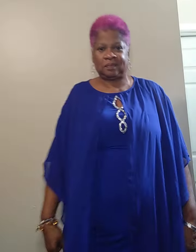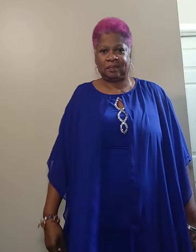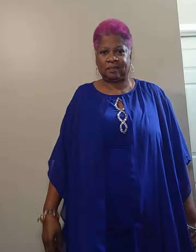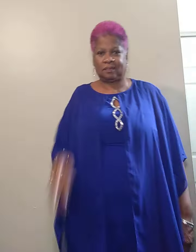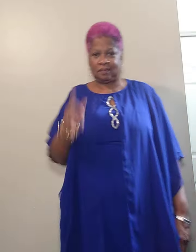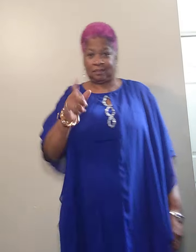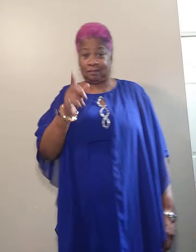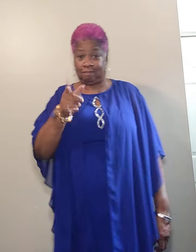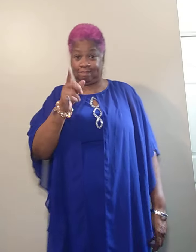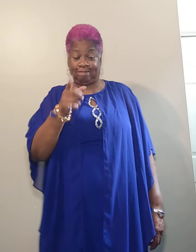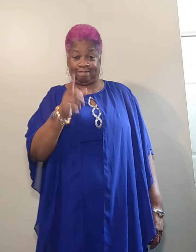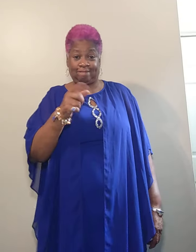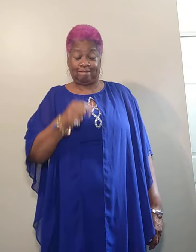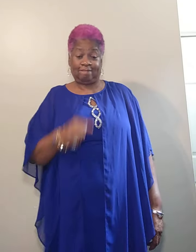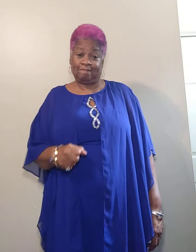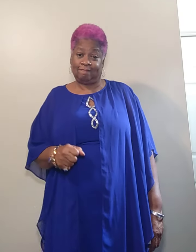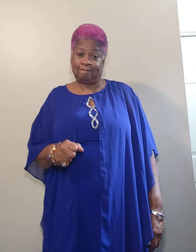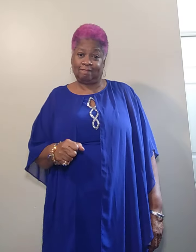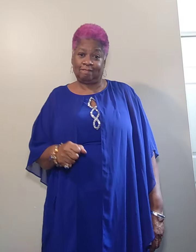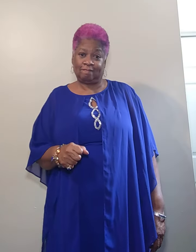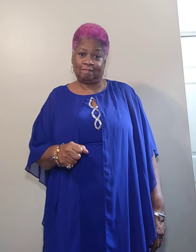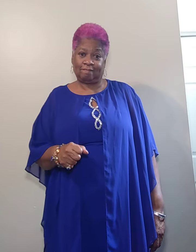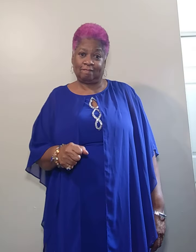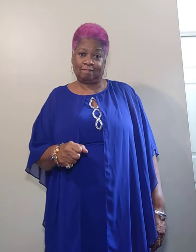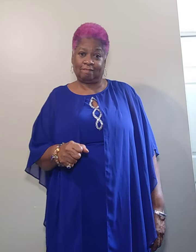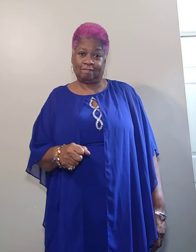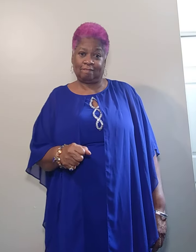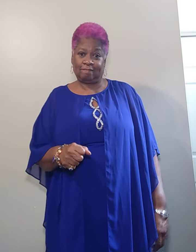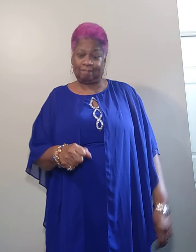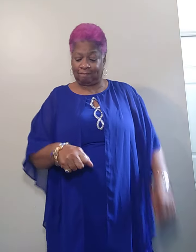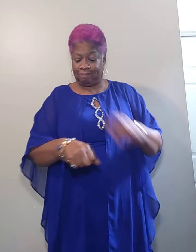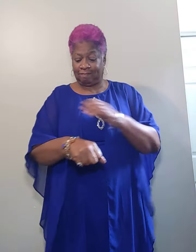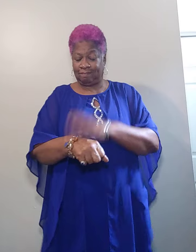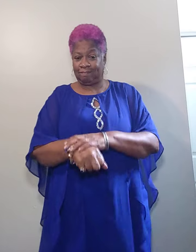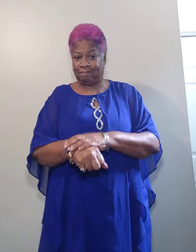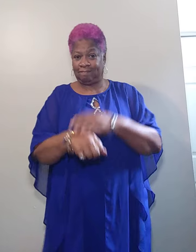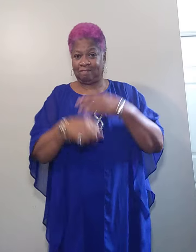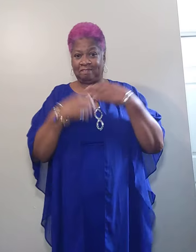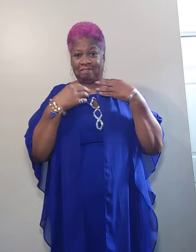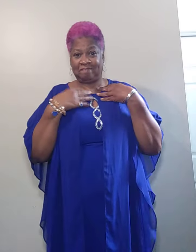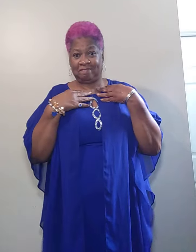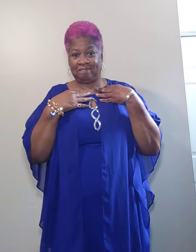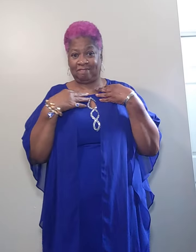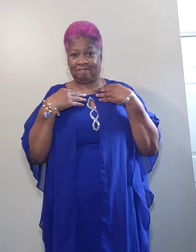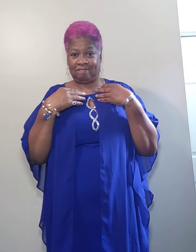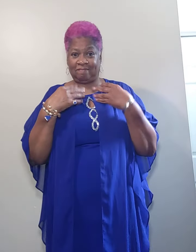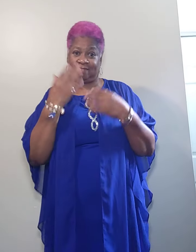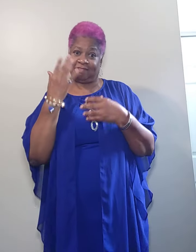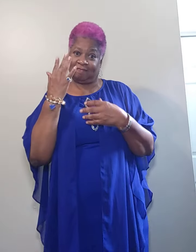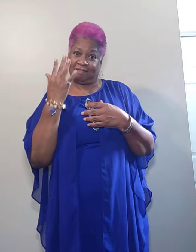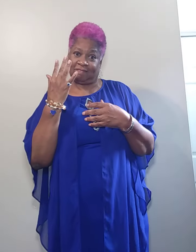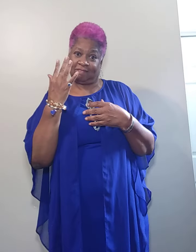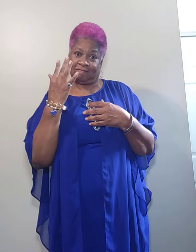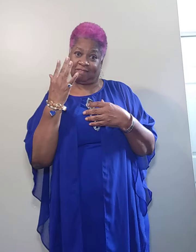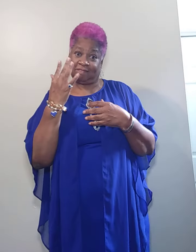to tell y'all something, man. Man, I'm not gonna let these material things get in my way, y'all. I'm trying to get somewhere.